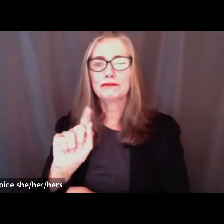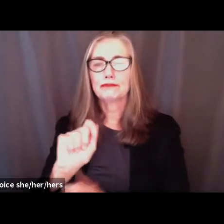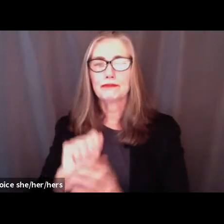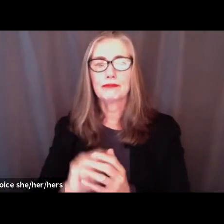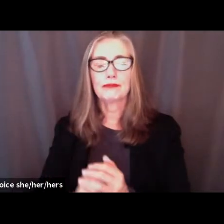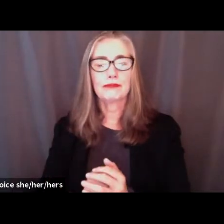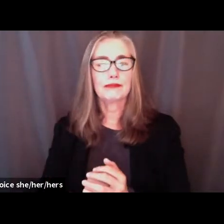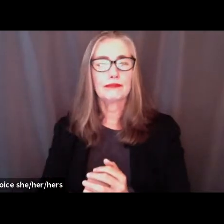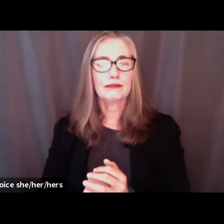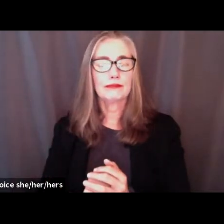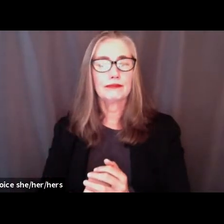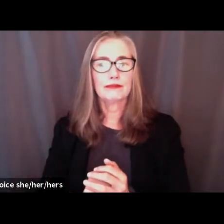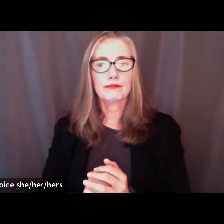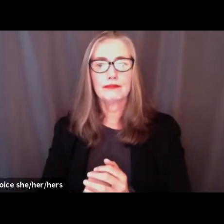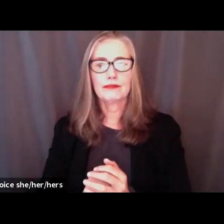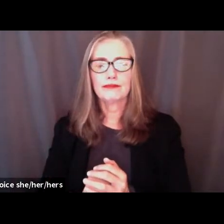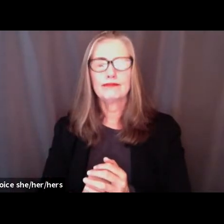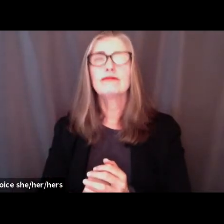let's lower